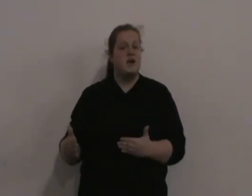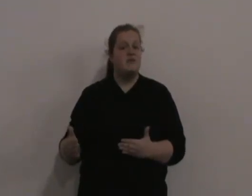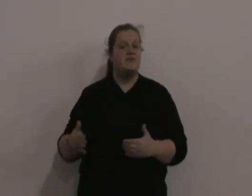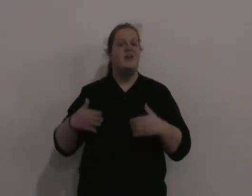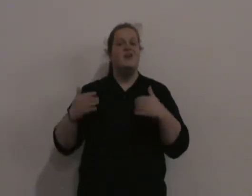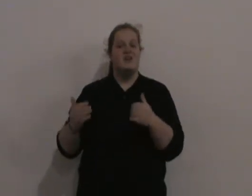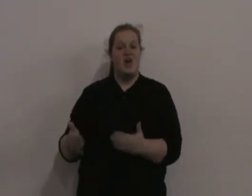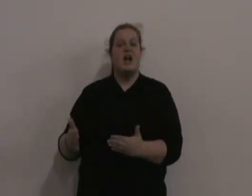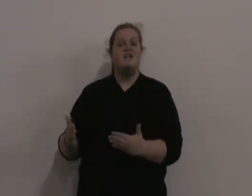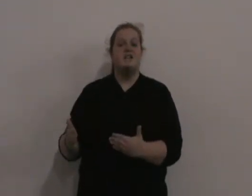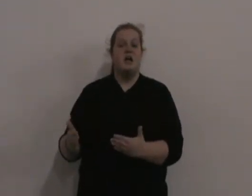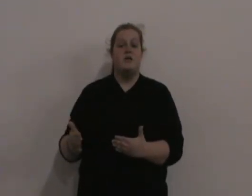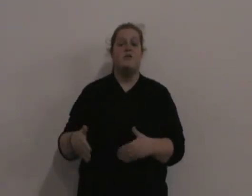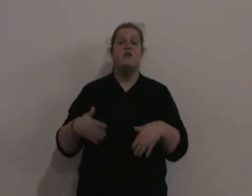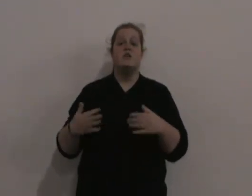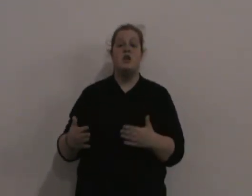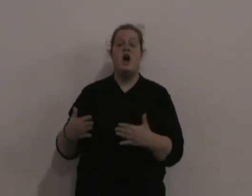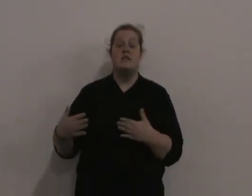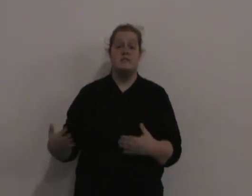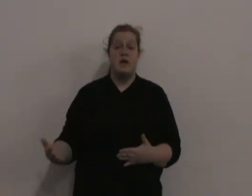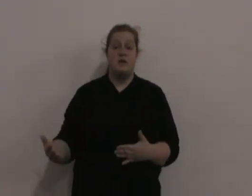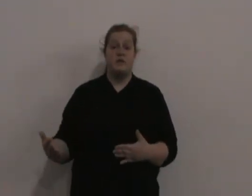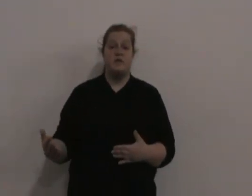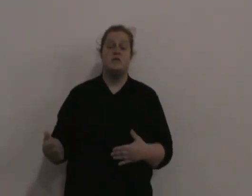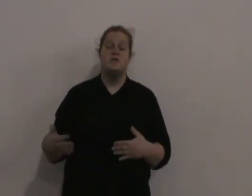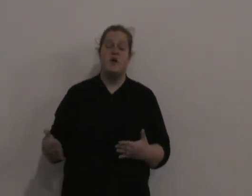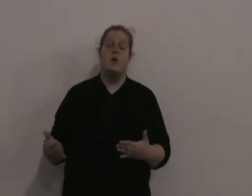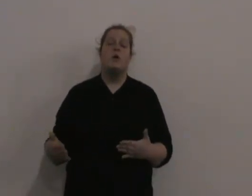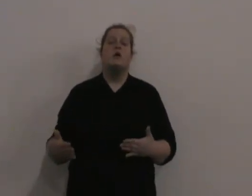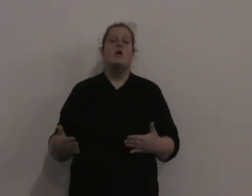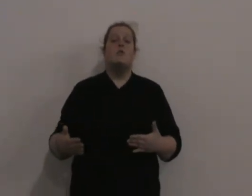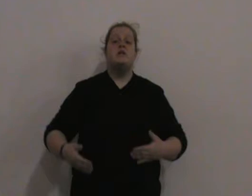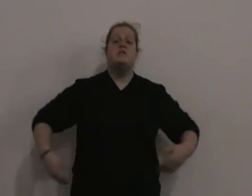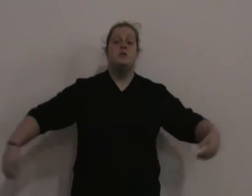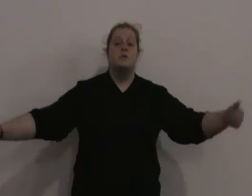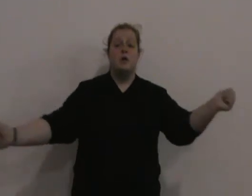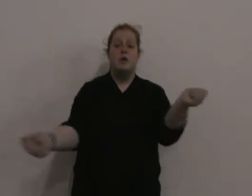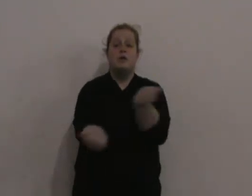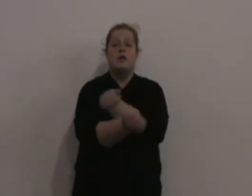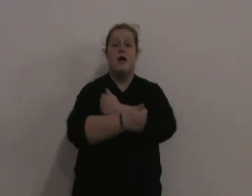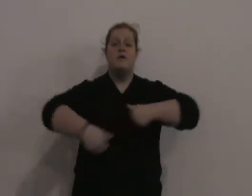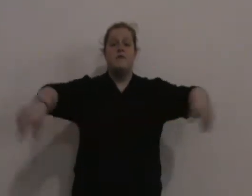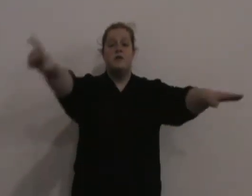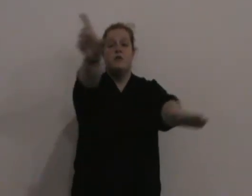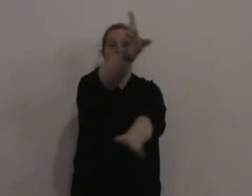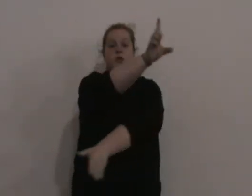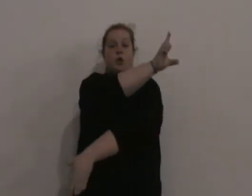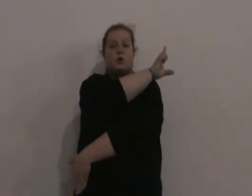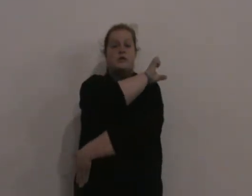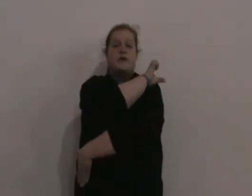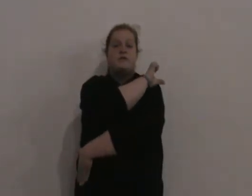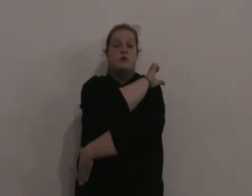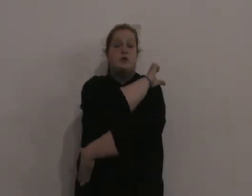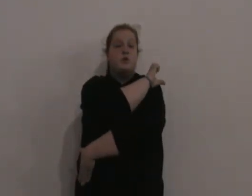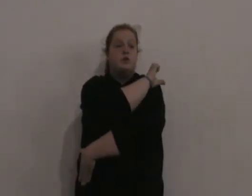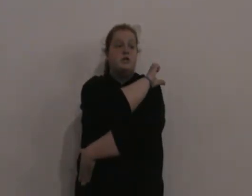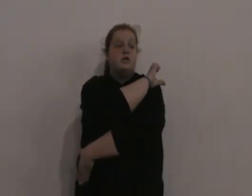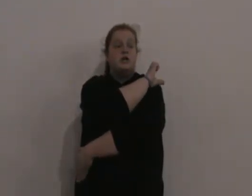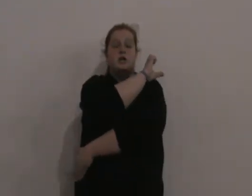love, God is love, God is love. So we do love the Lord. Now for Lord, you're